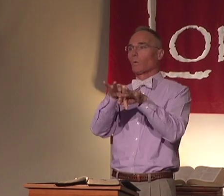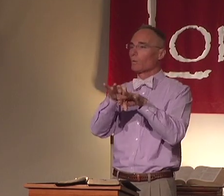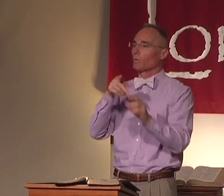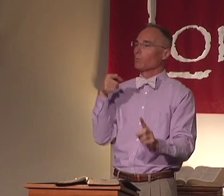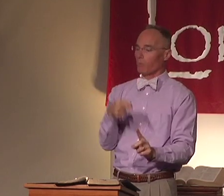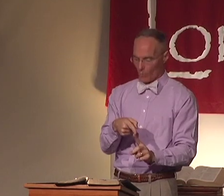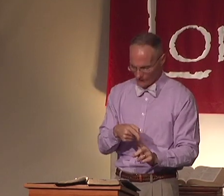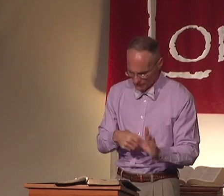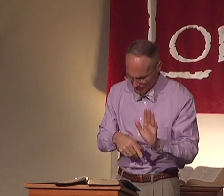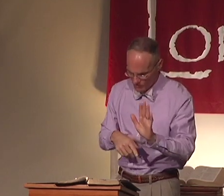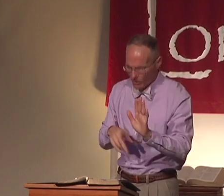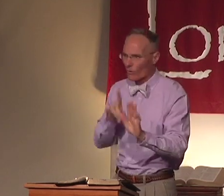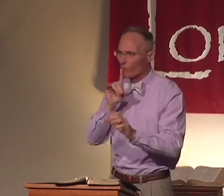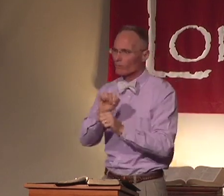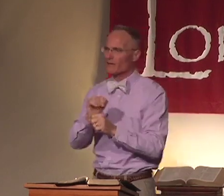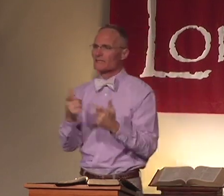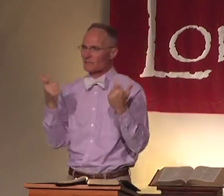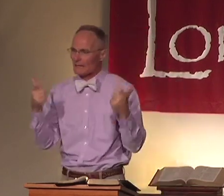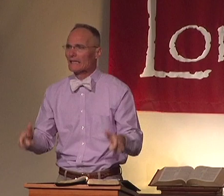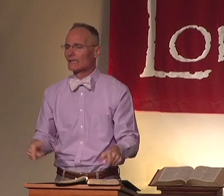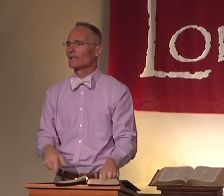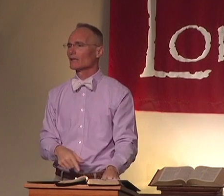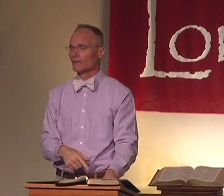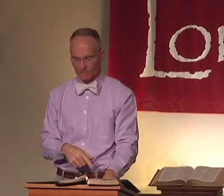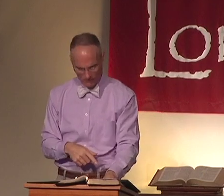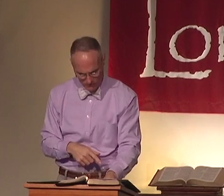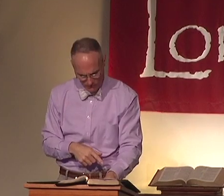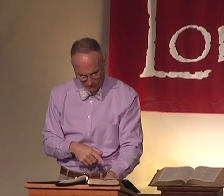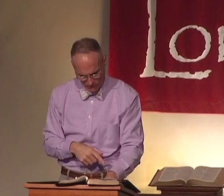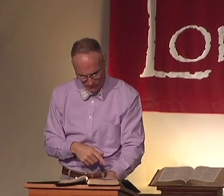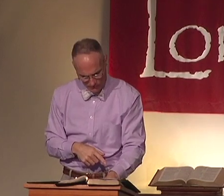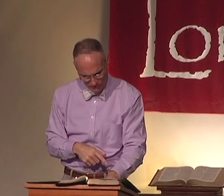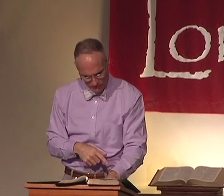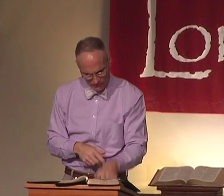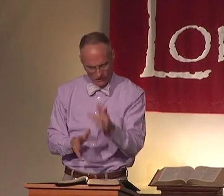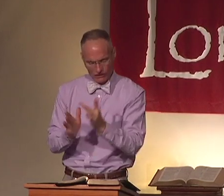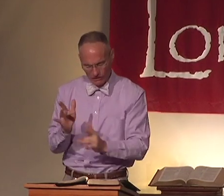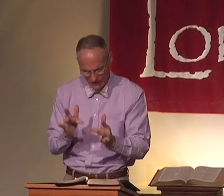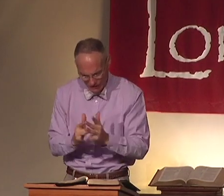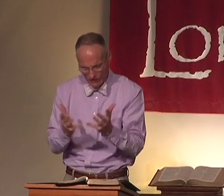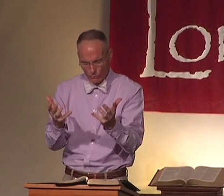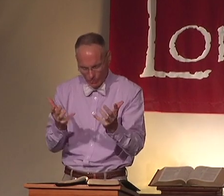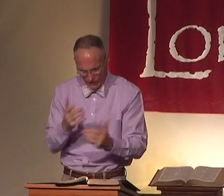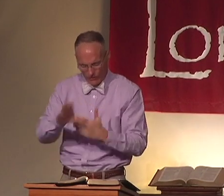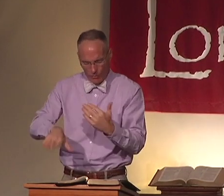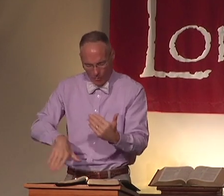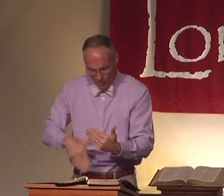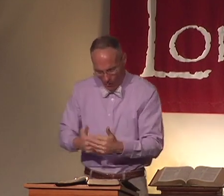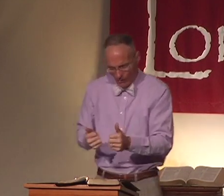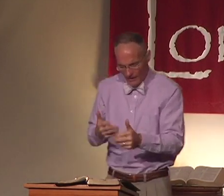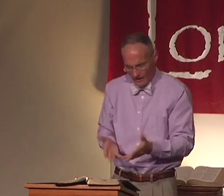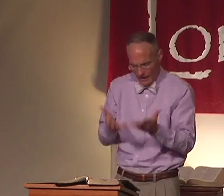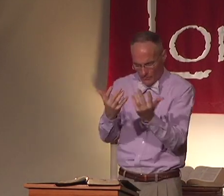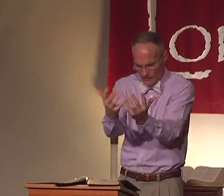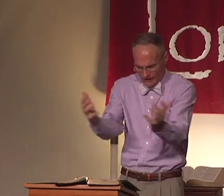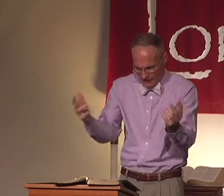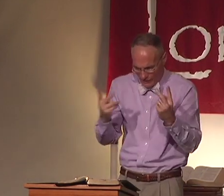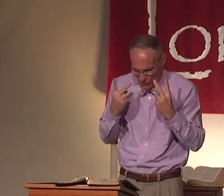deal, something that's really important, but it is big. Jesus wanted all the